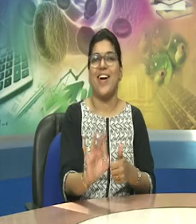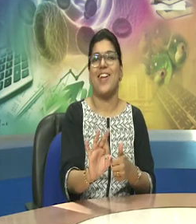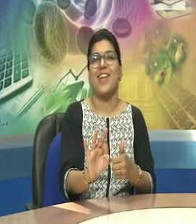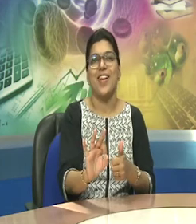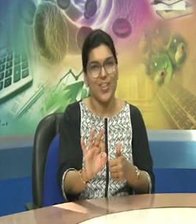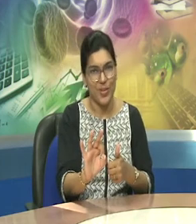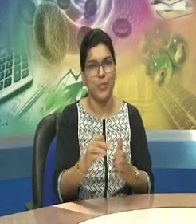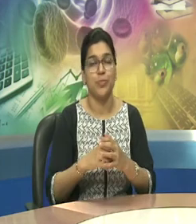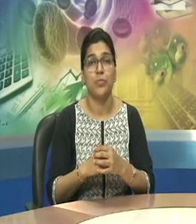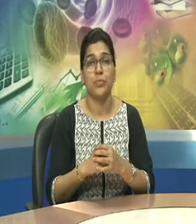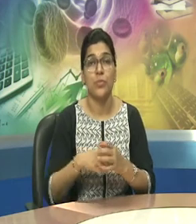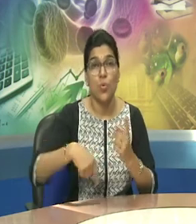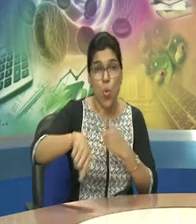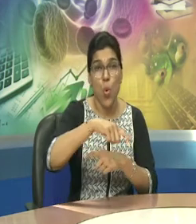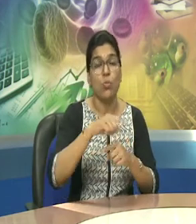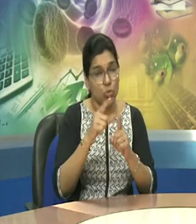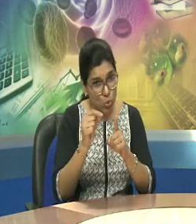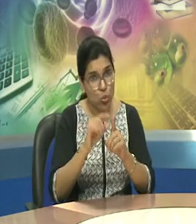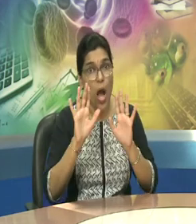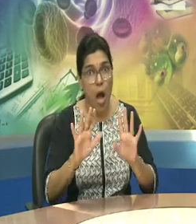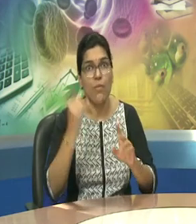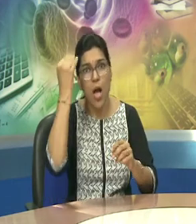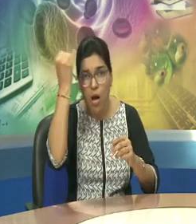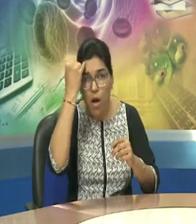turning his ideas into reality.